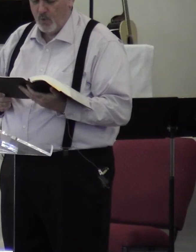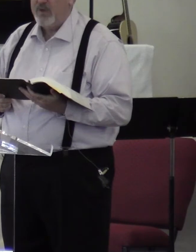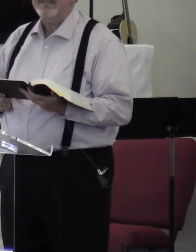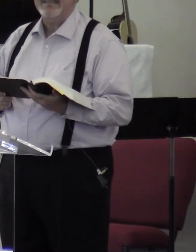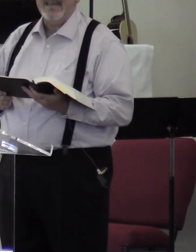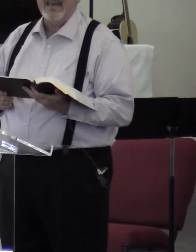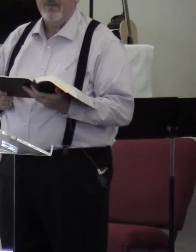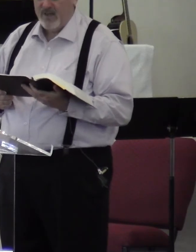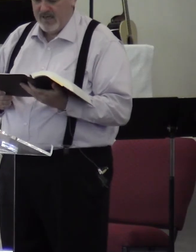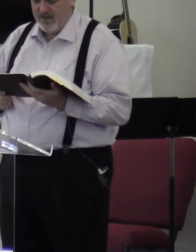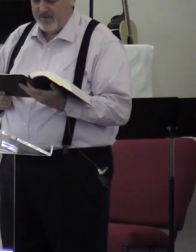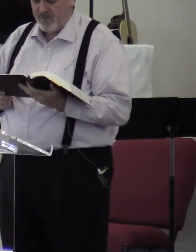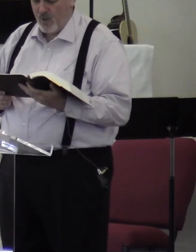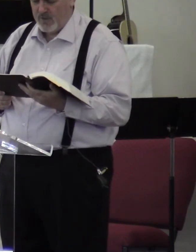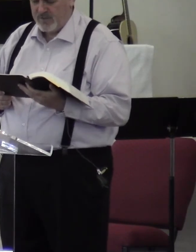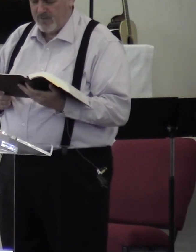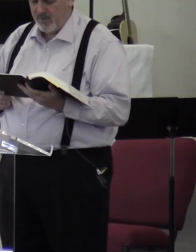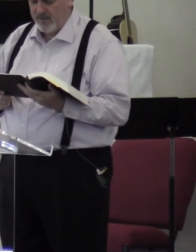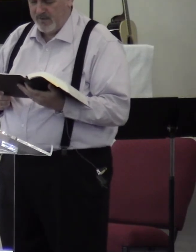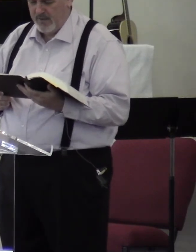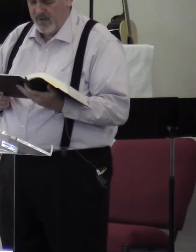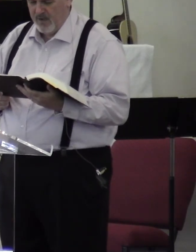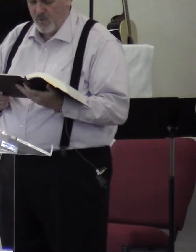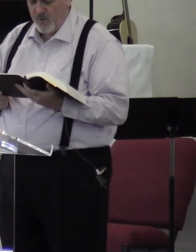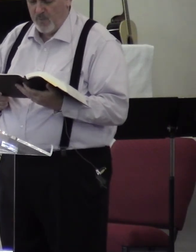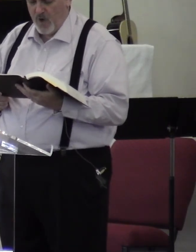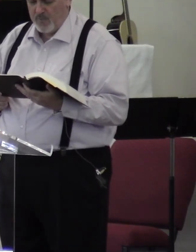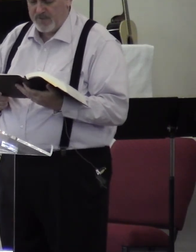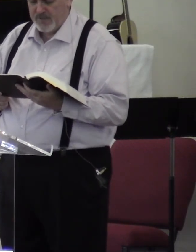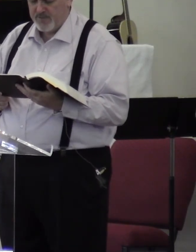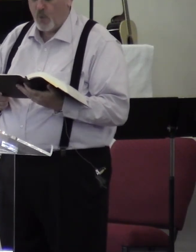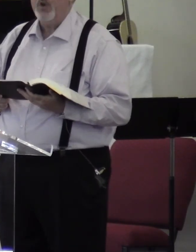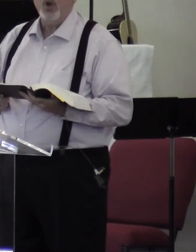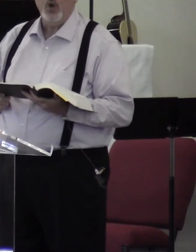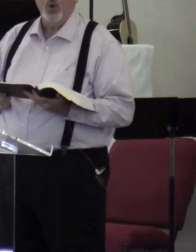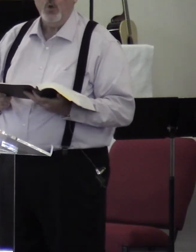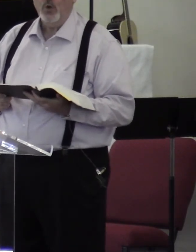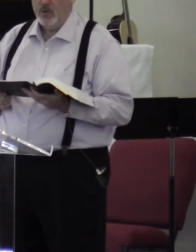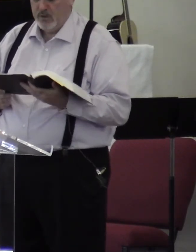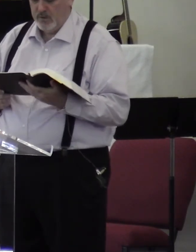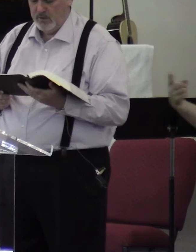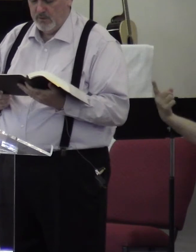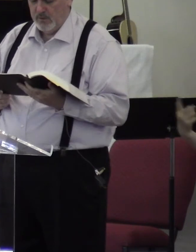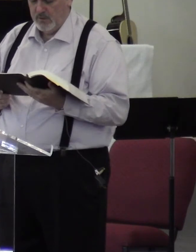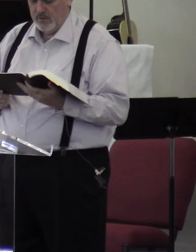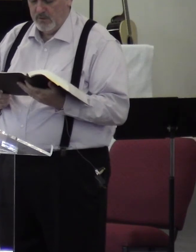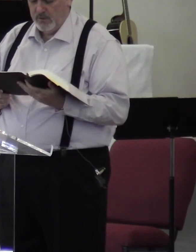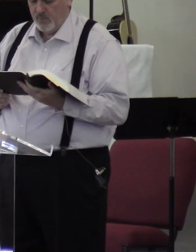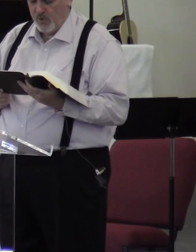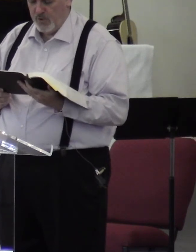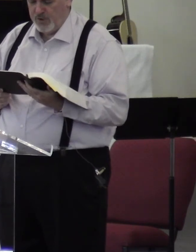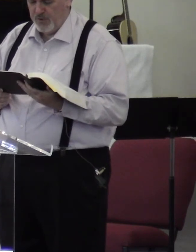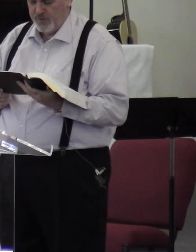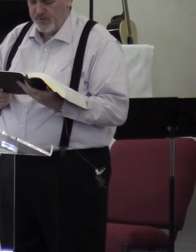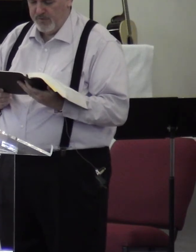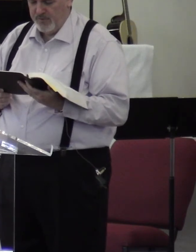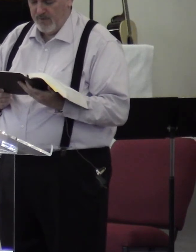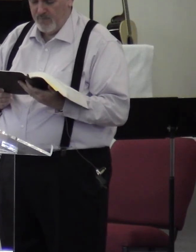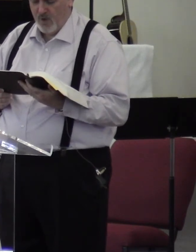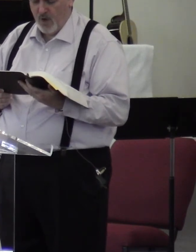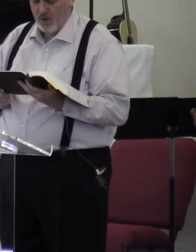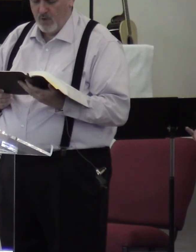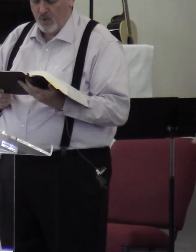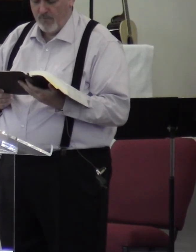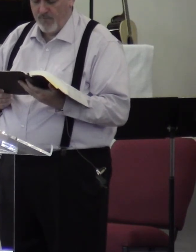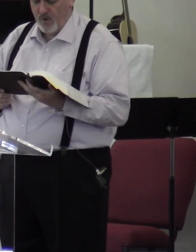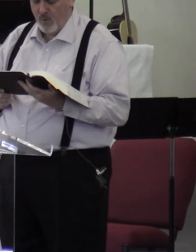you will receive the gift of the Holy Spirit. For the promise is for you, for your children, and